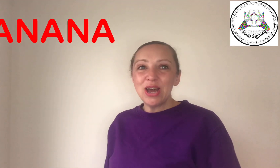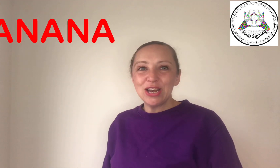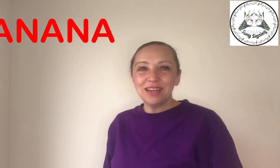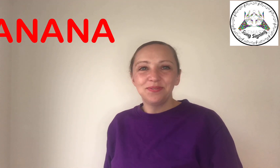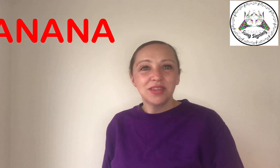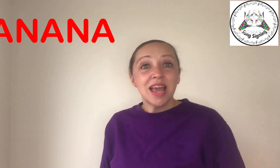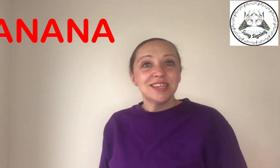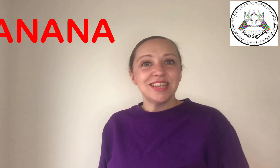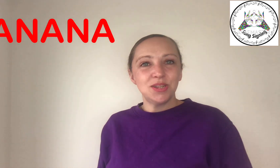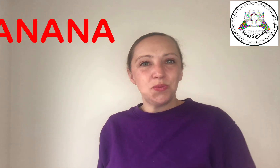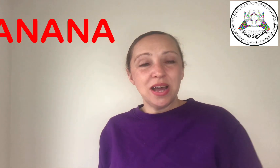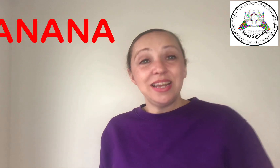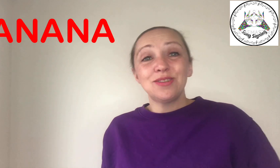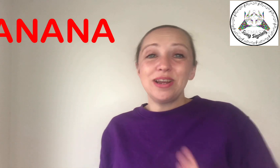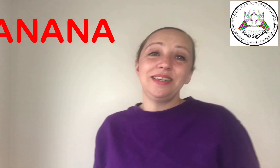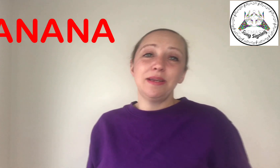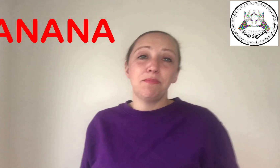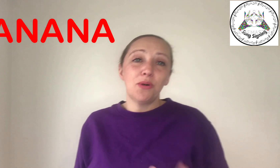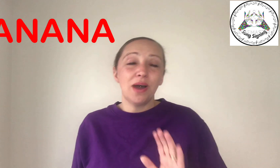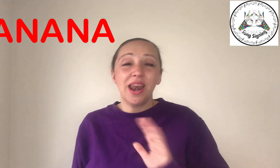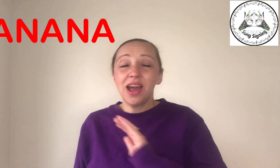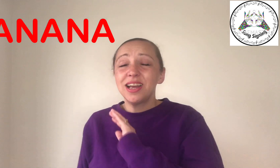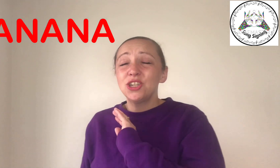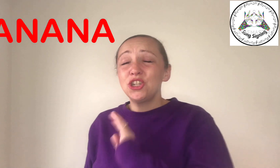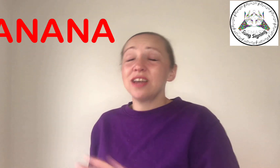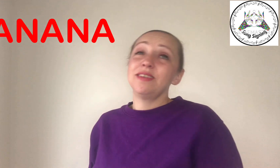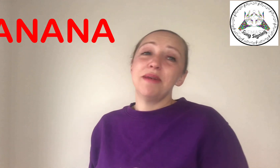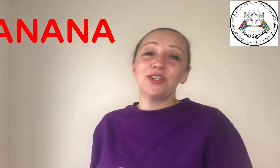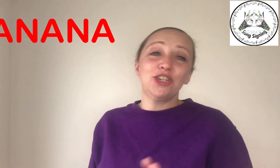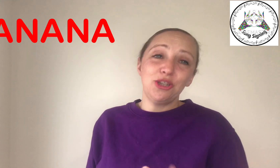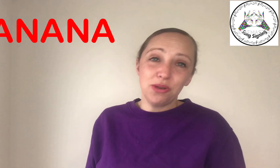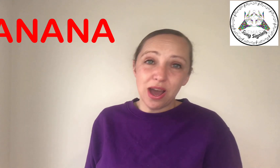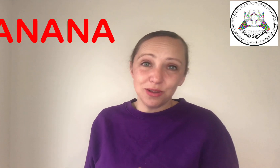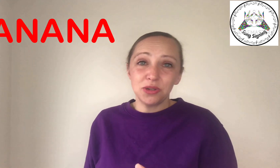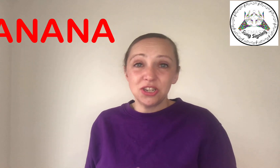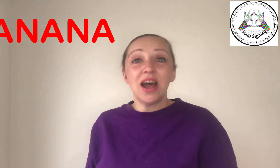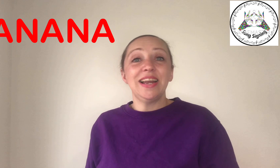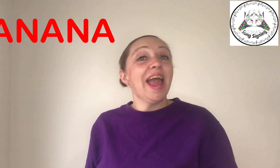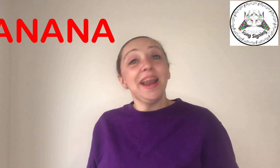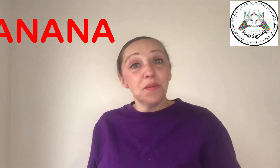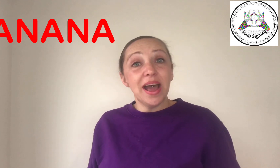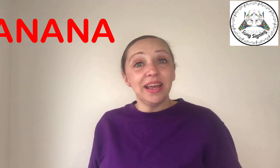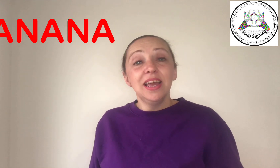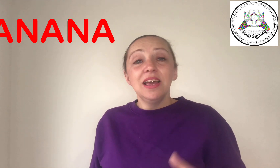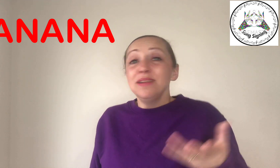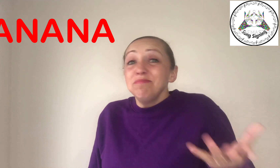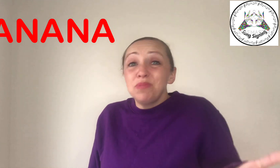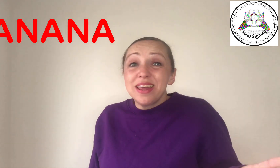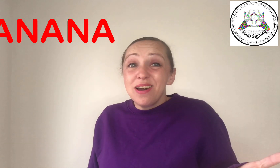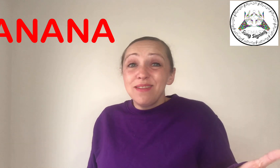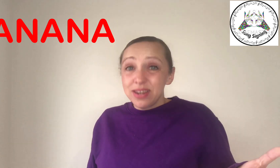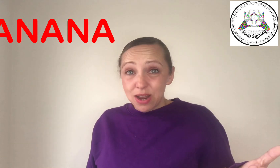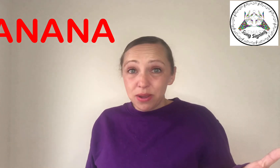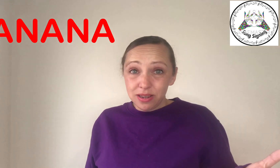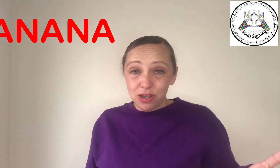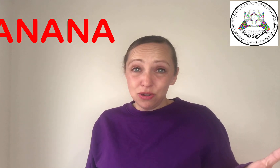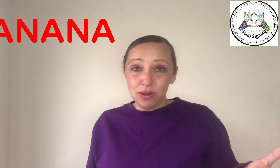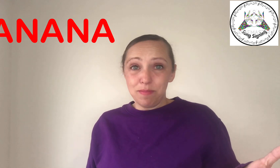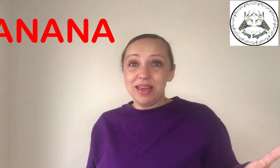Banana. So this one is really simple, and I can just imagine that you guys would sign it anyway, without even knowing that you're doing